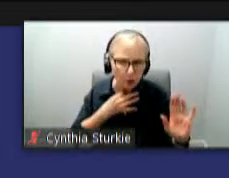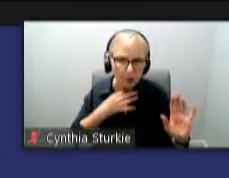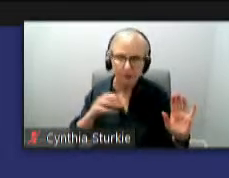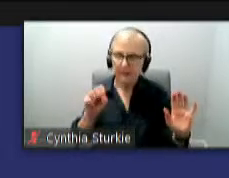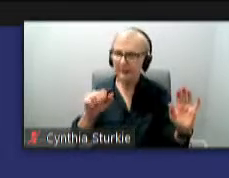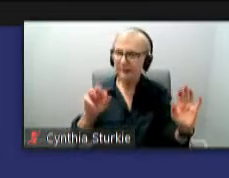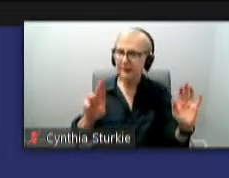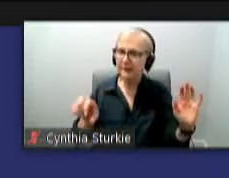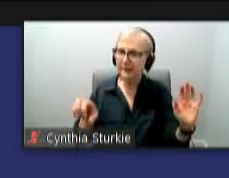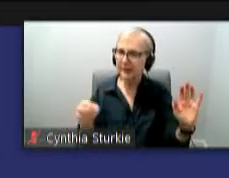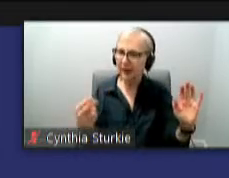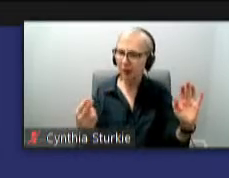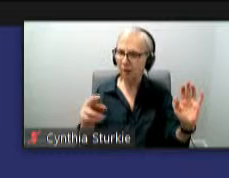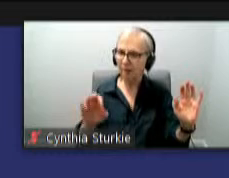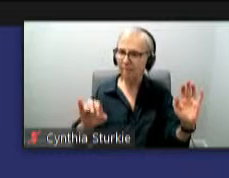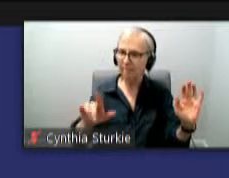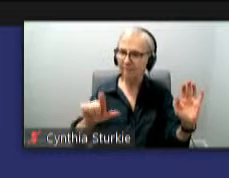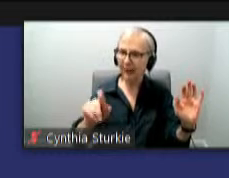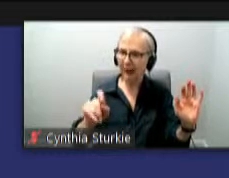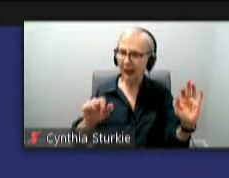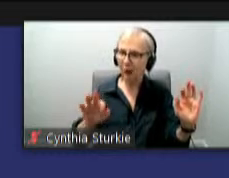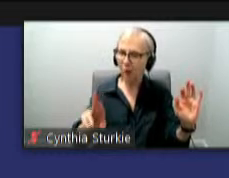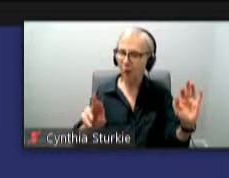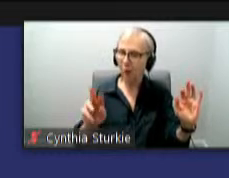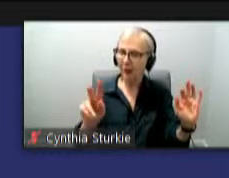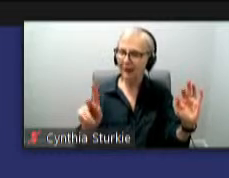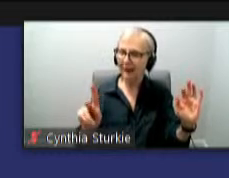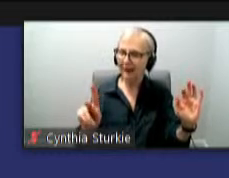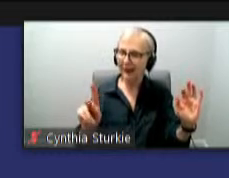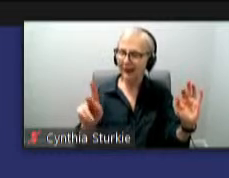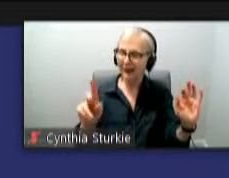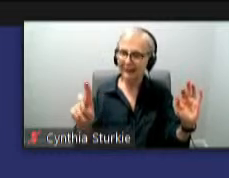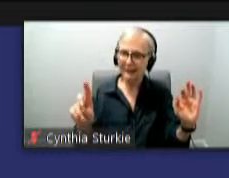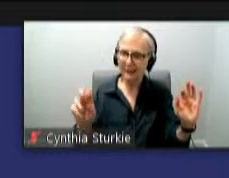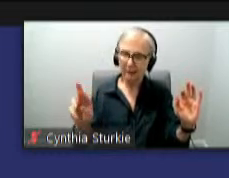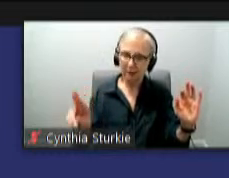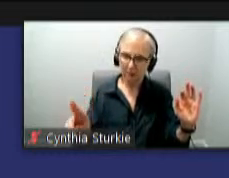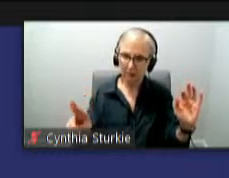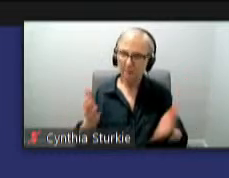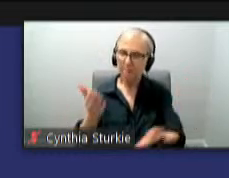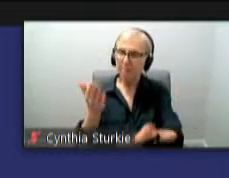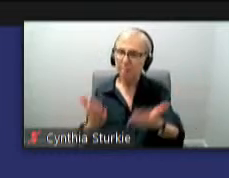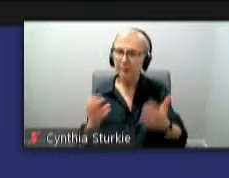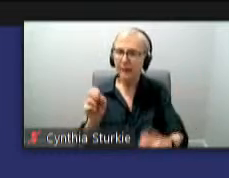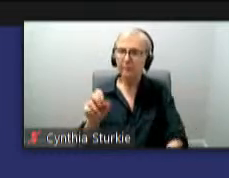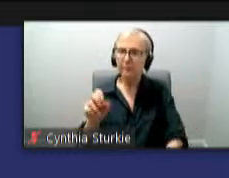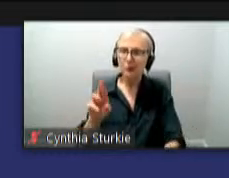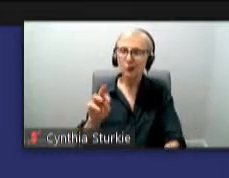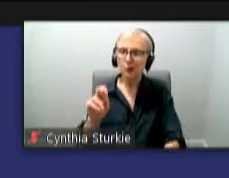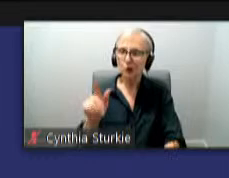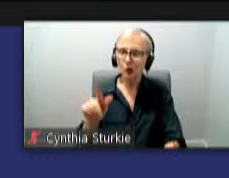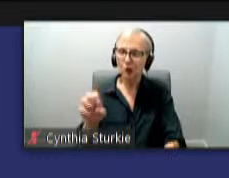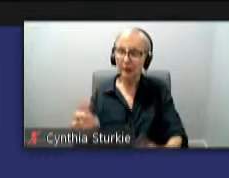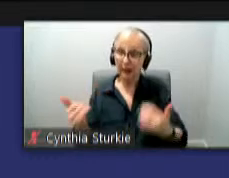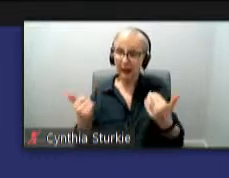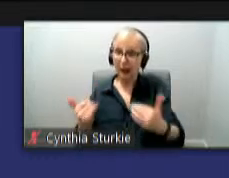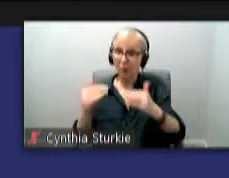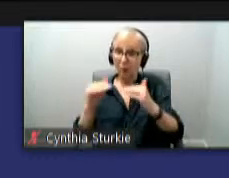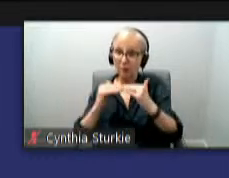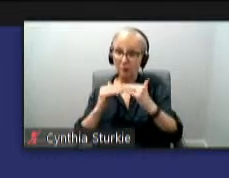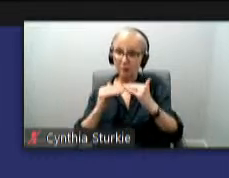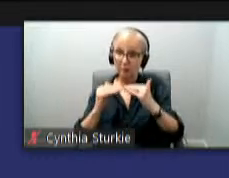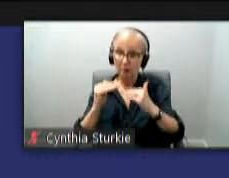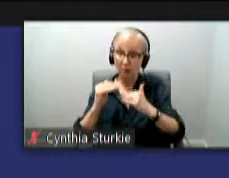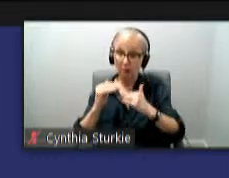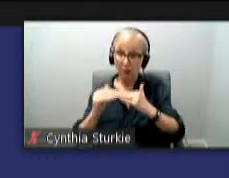with KDUR. When we talk about this maybe a surge coming on while we're enjoying this lull right now, is there a